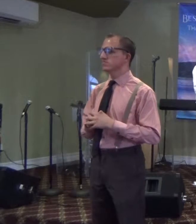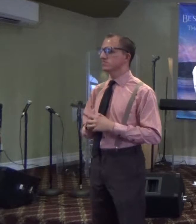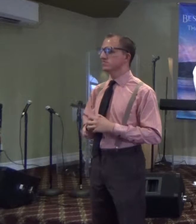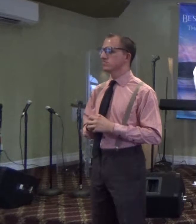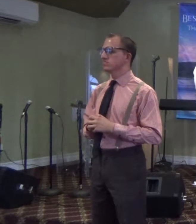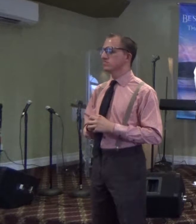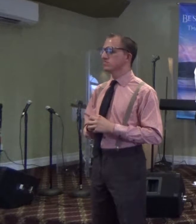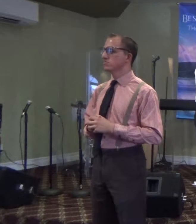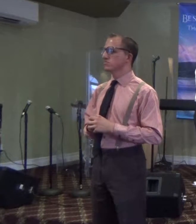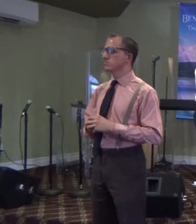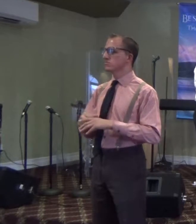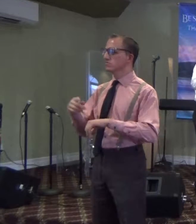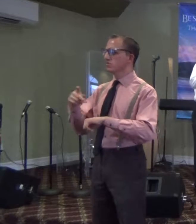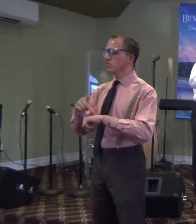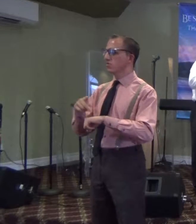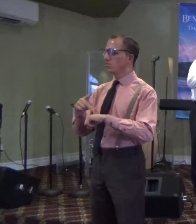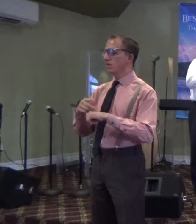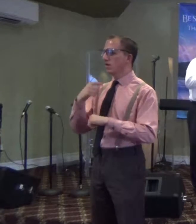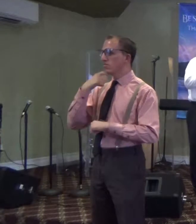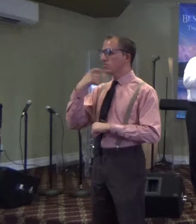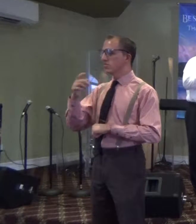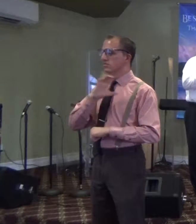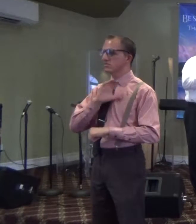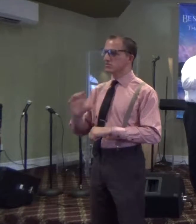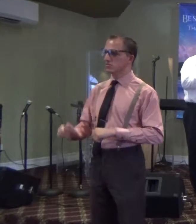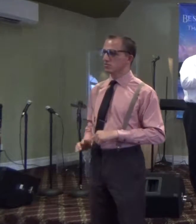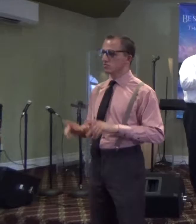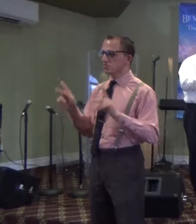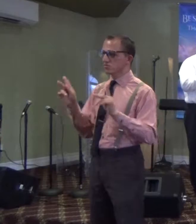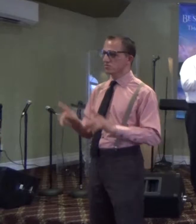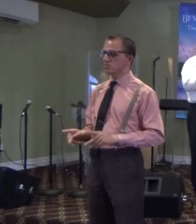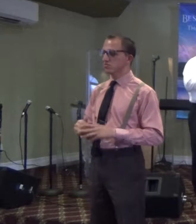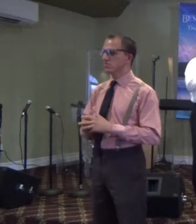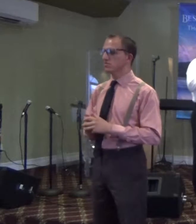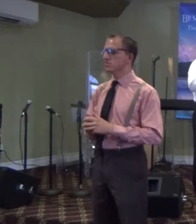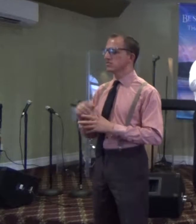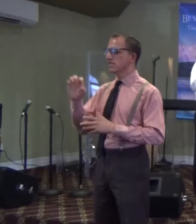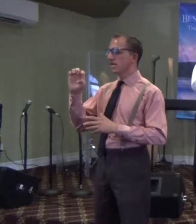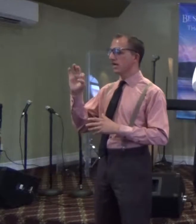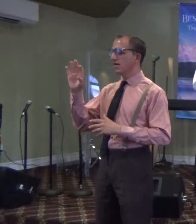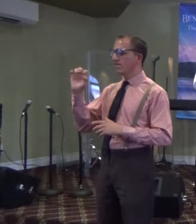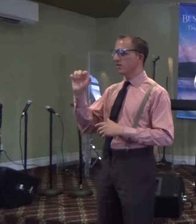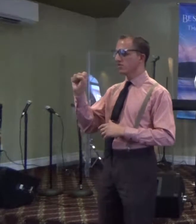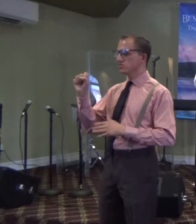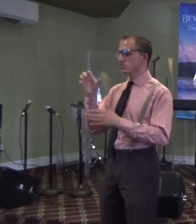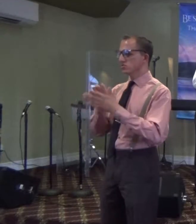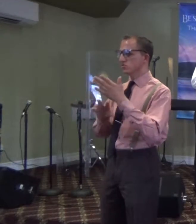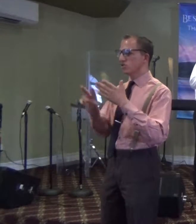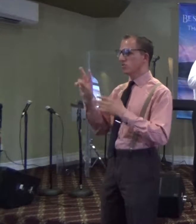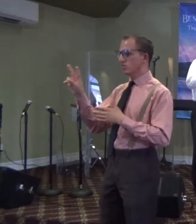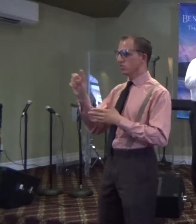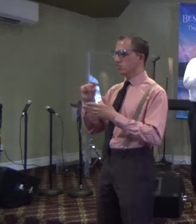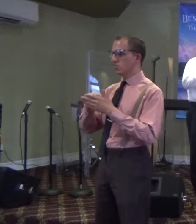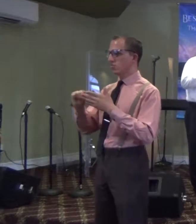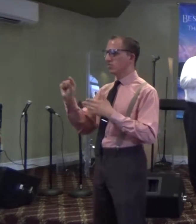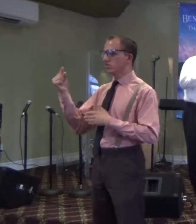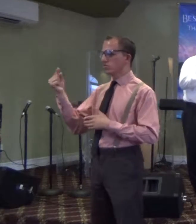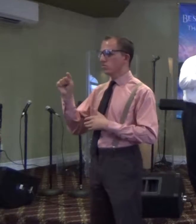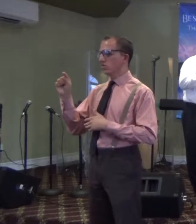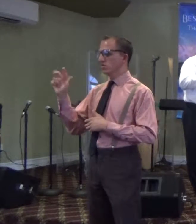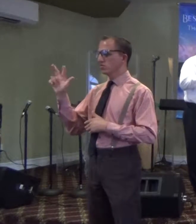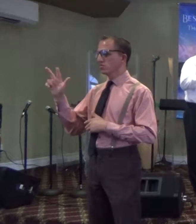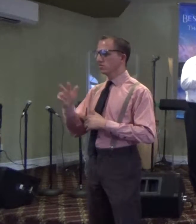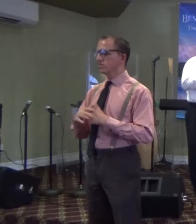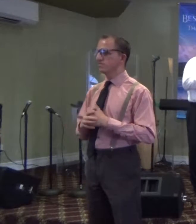El apóstol Pablo dice a los The cristianos, Apostle Paul tells the Christians in Ephesus, capítulo 2, verso 1, chapter 2, 3, verse 1 and